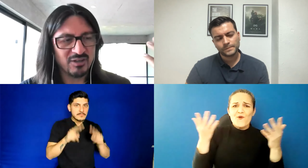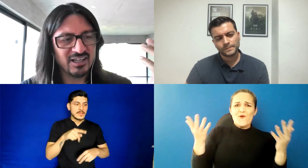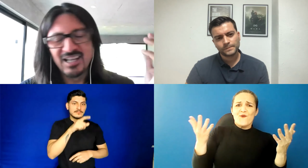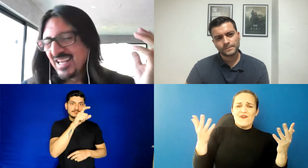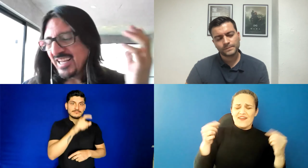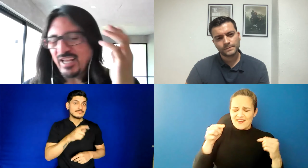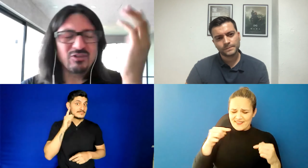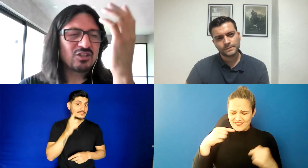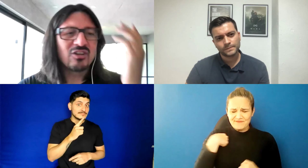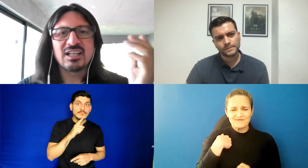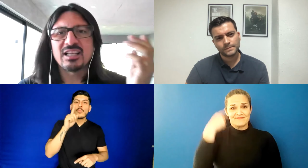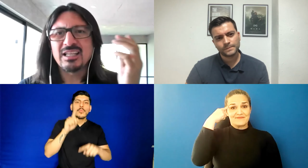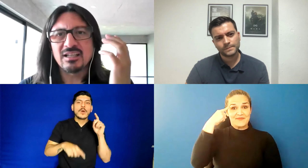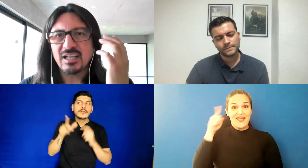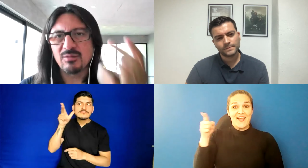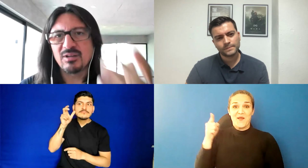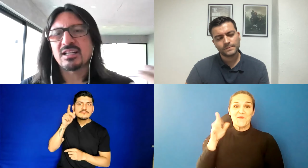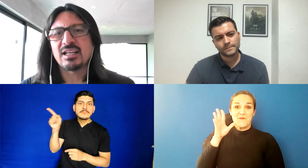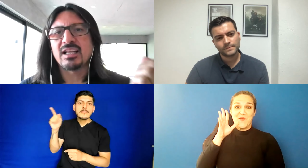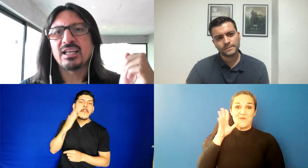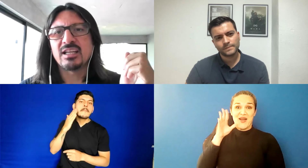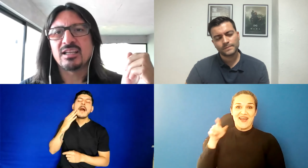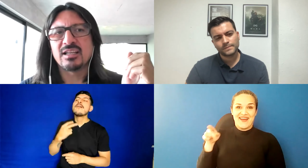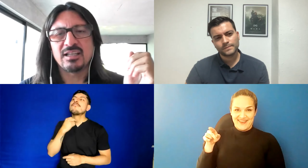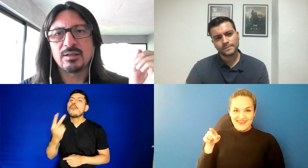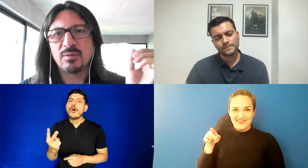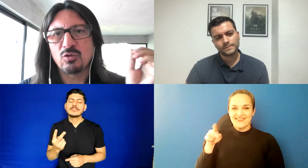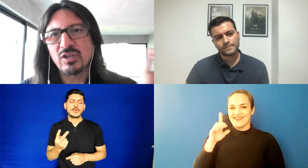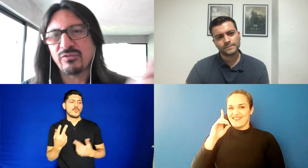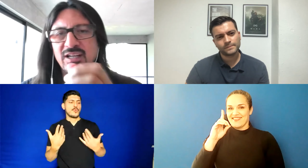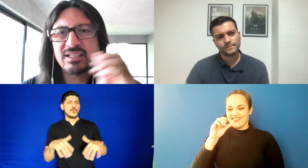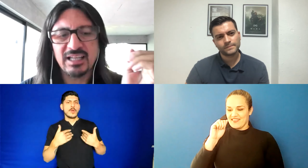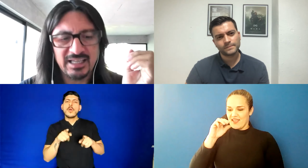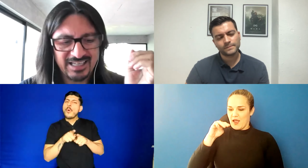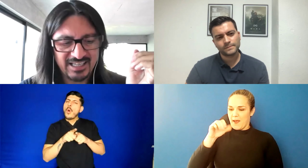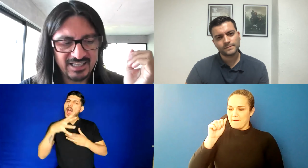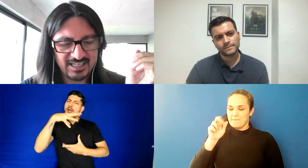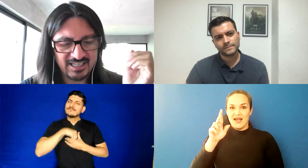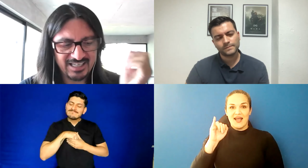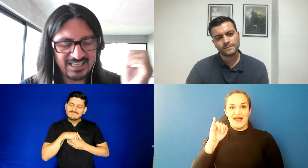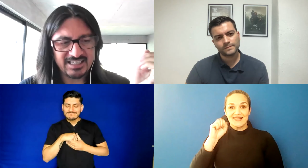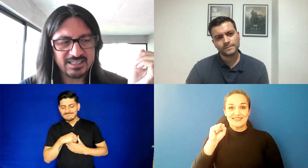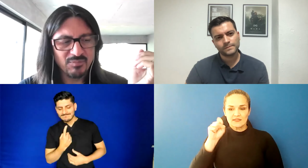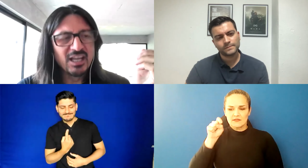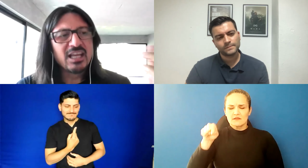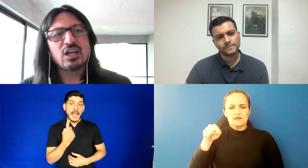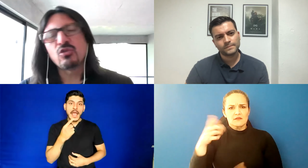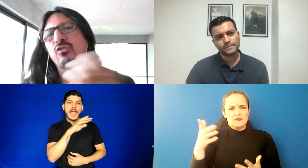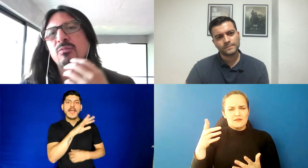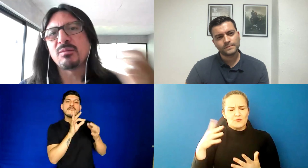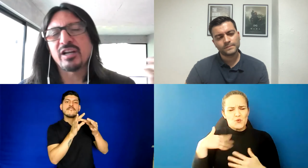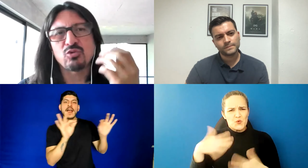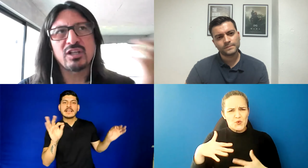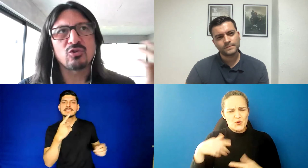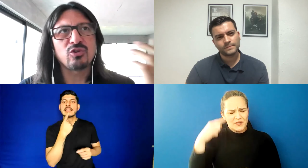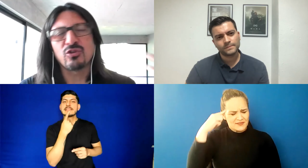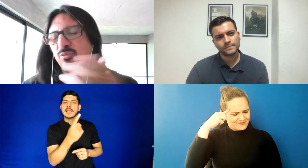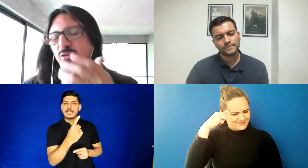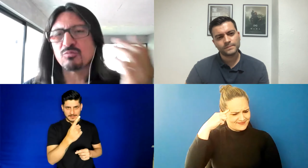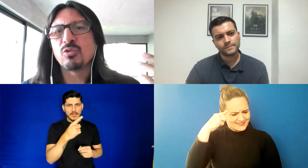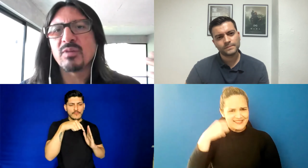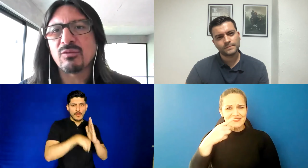her daughter's voice, and her daughter wasn't going to be able to hear her voice. And there's a statement that